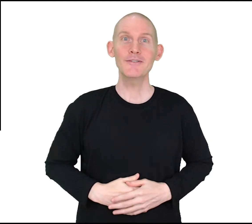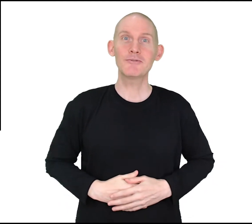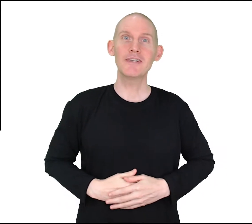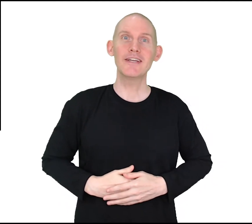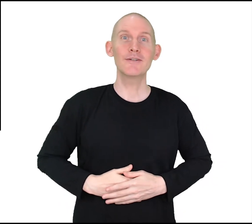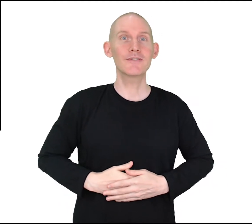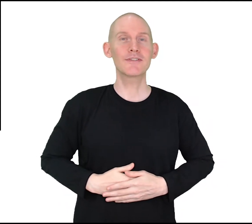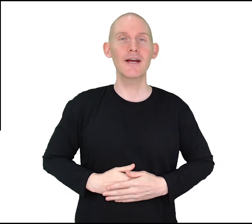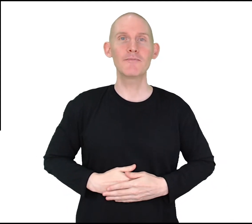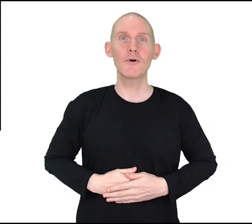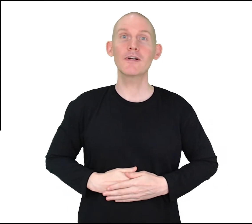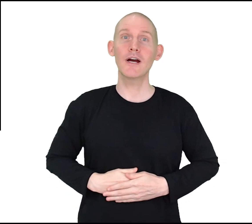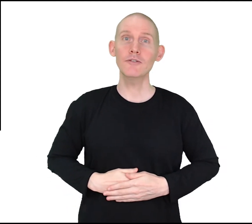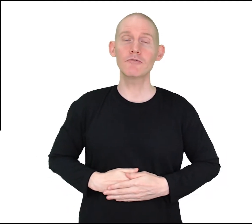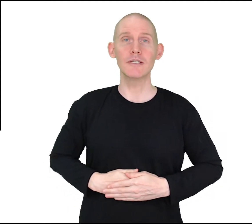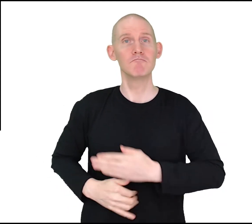Country. Here's the sign for country.